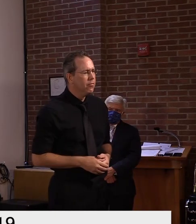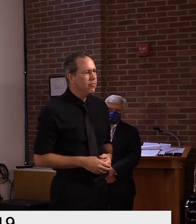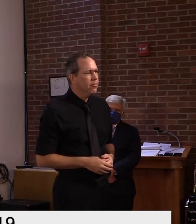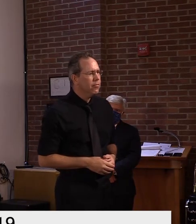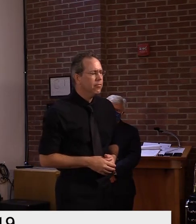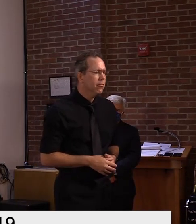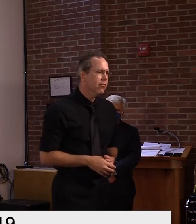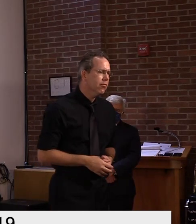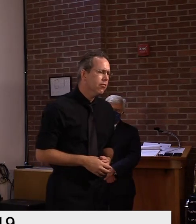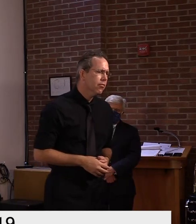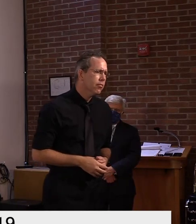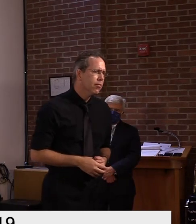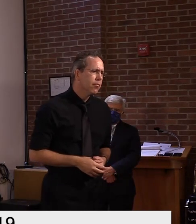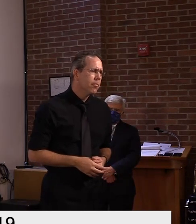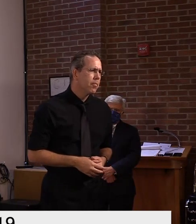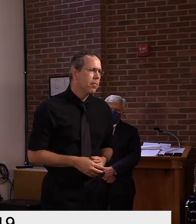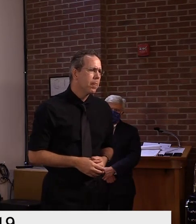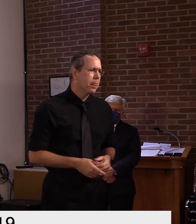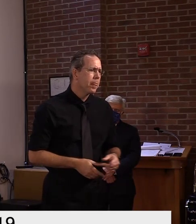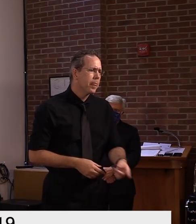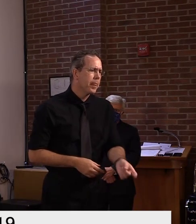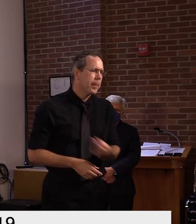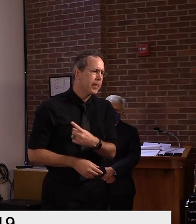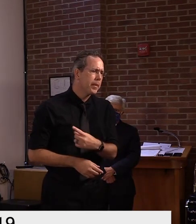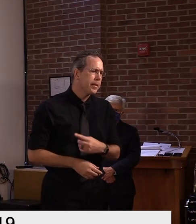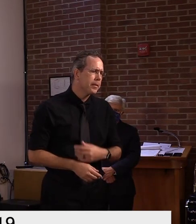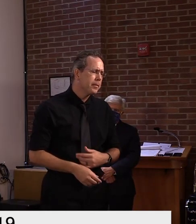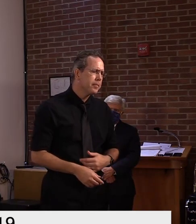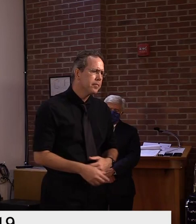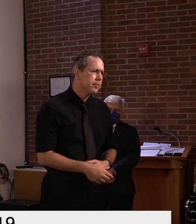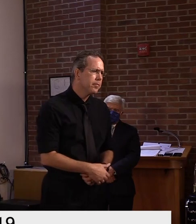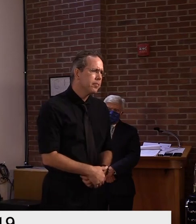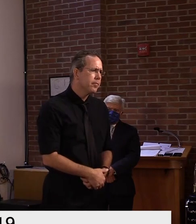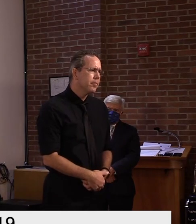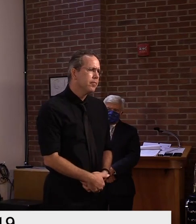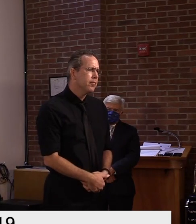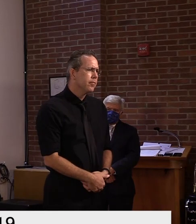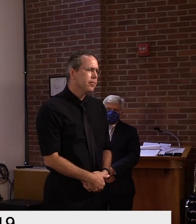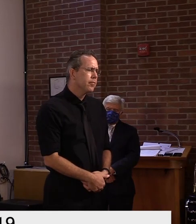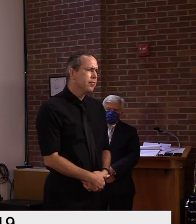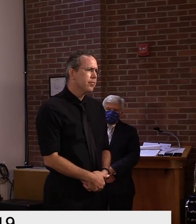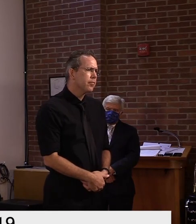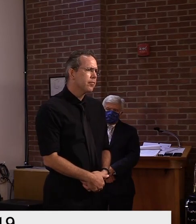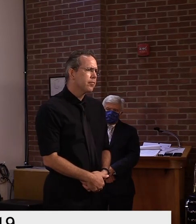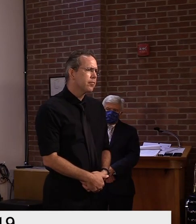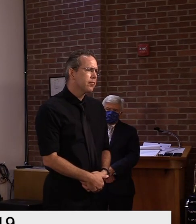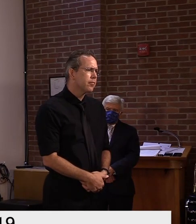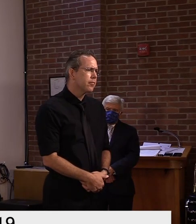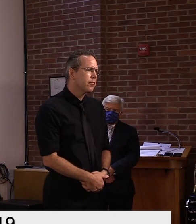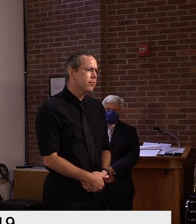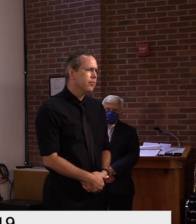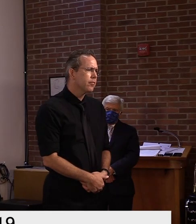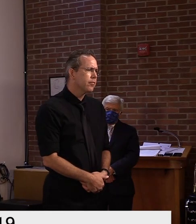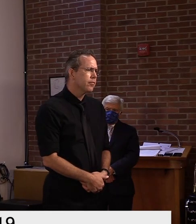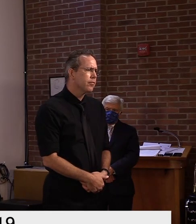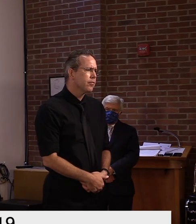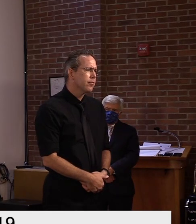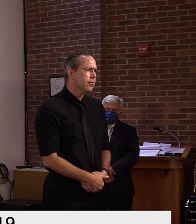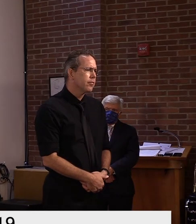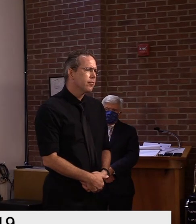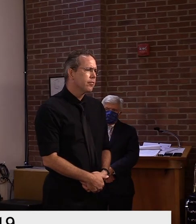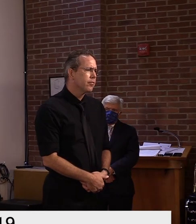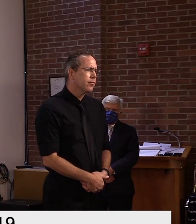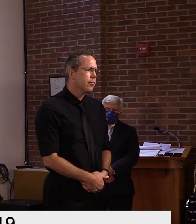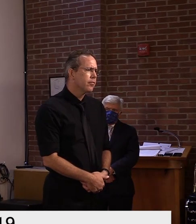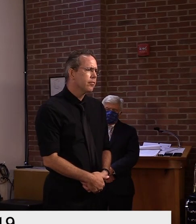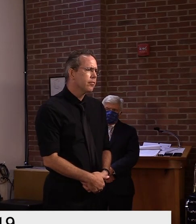was an essential worker traveled out of the state and tried to call the local healthcare center to schedule a test for the seventh day.